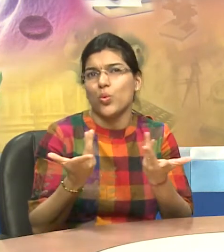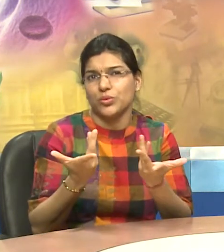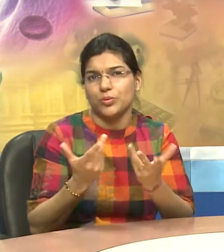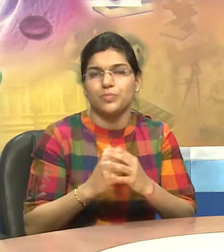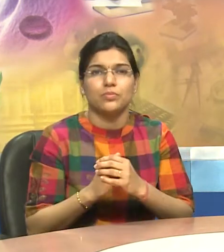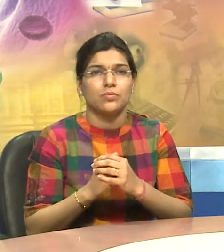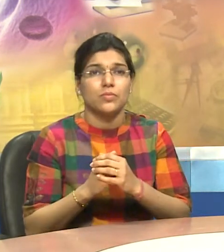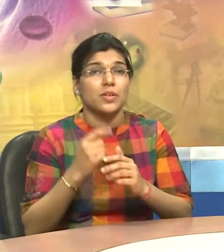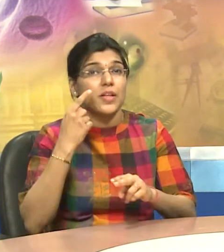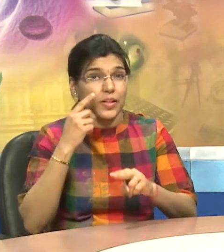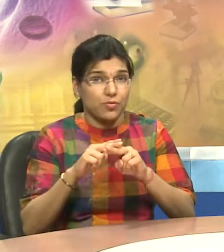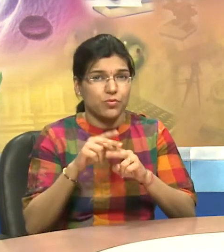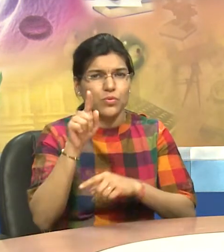You can do what?